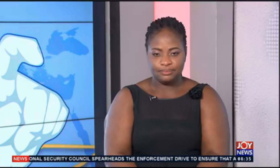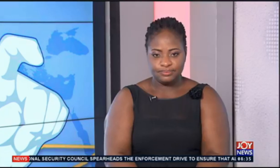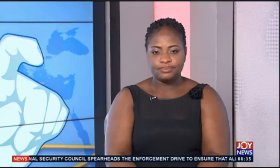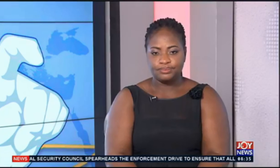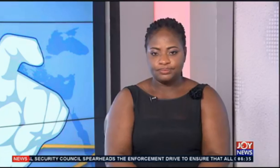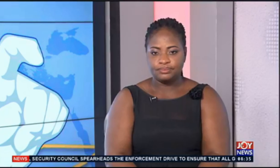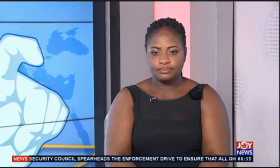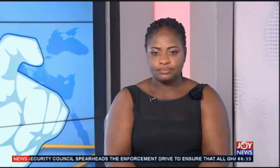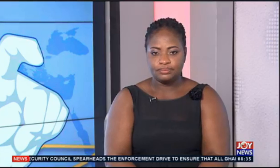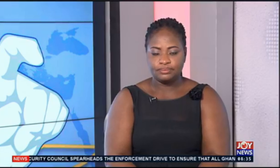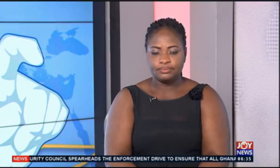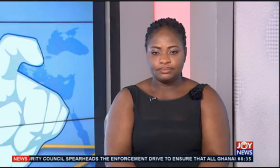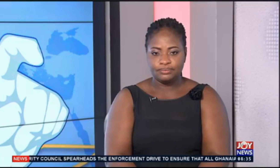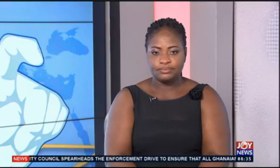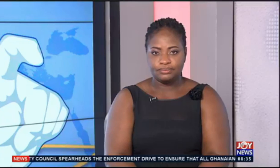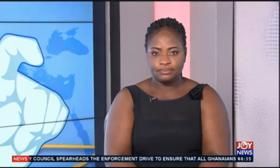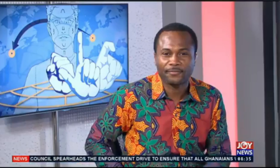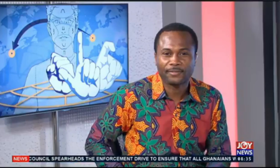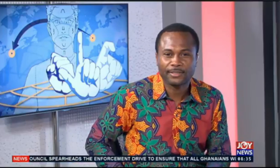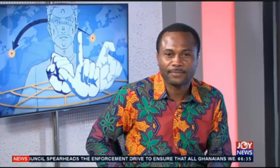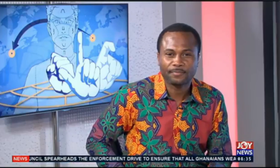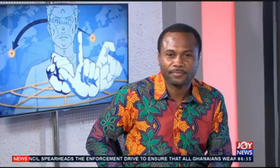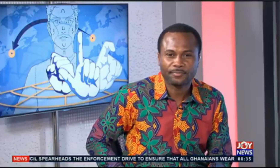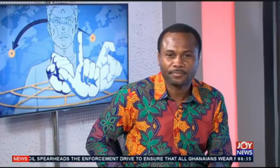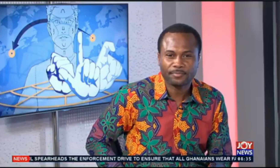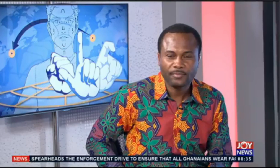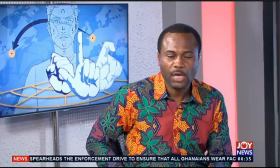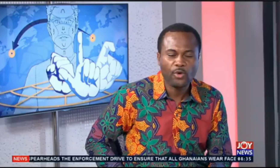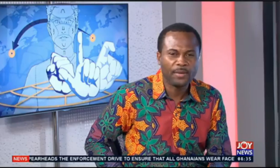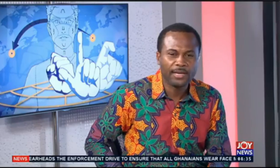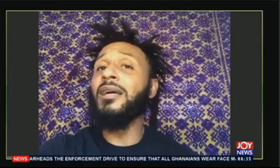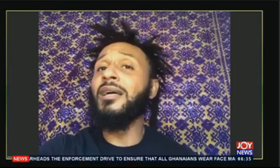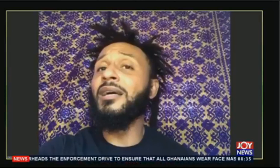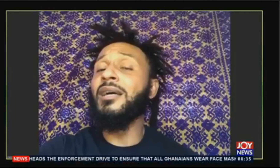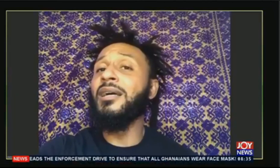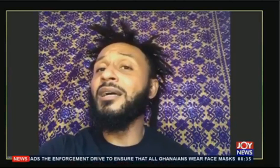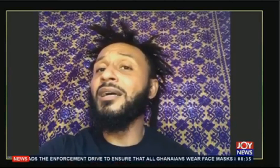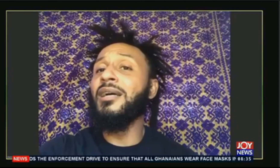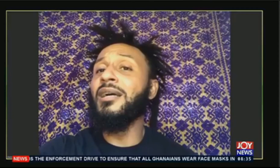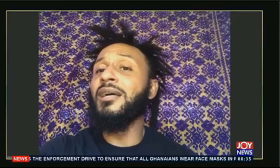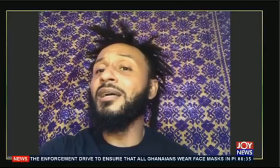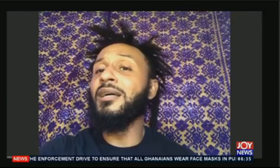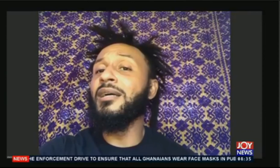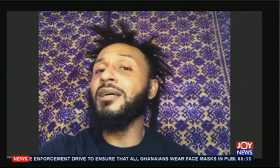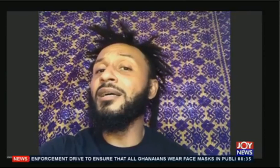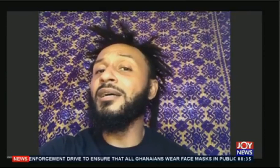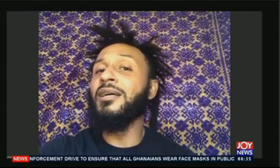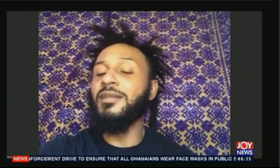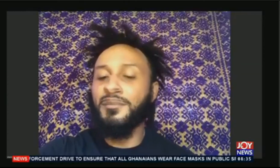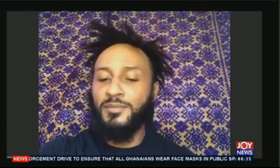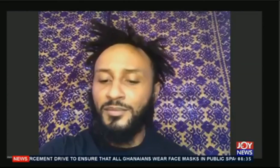best. But One Love, is that One Love? Yeah. We've been having a great interaction with Love